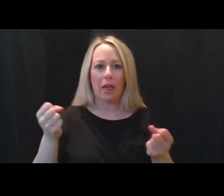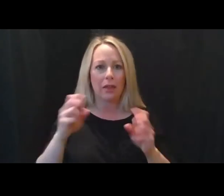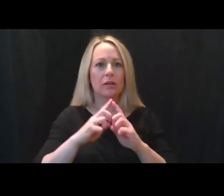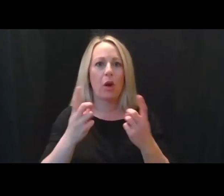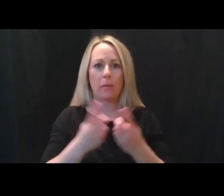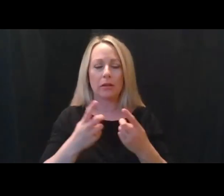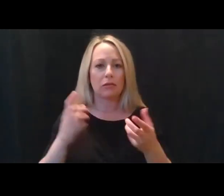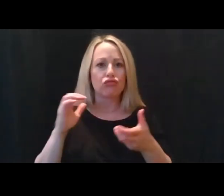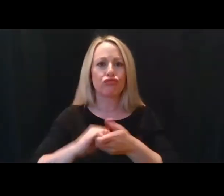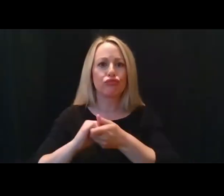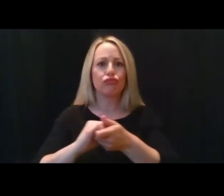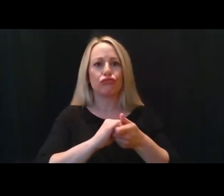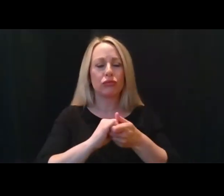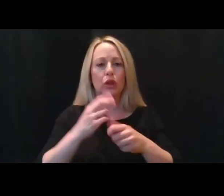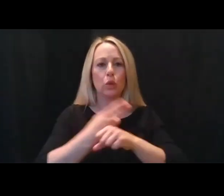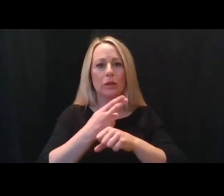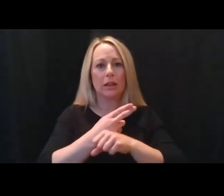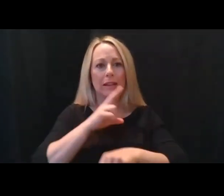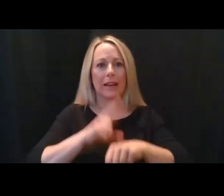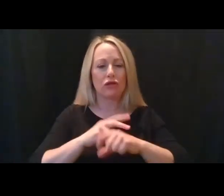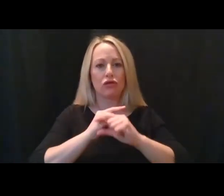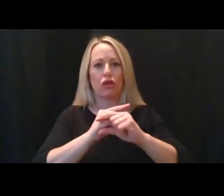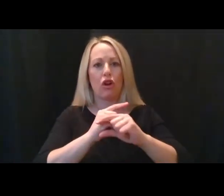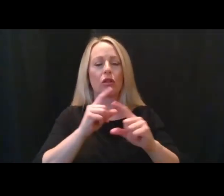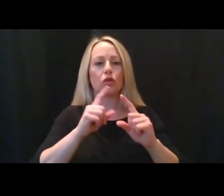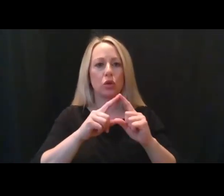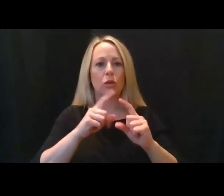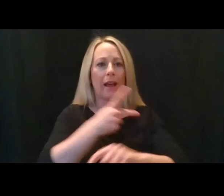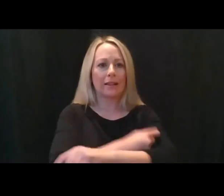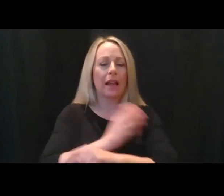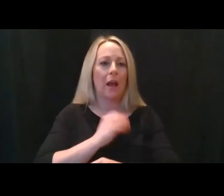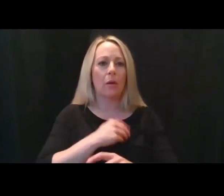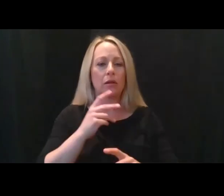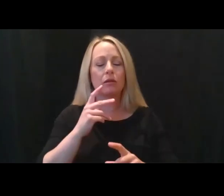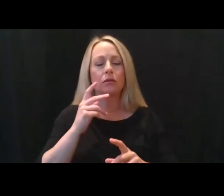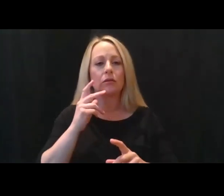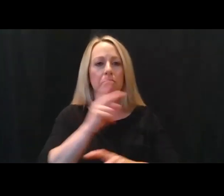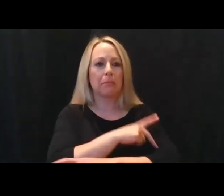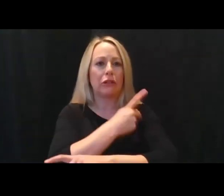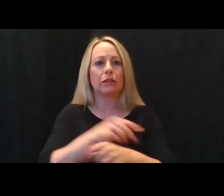and utilizing the National Guard to vaccinate our patients in Illinois.